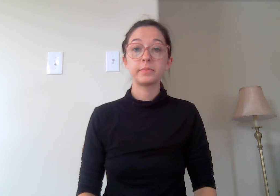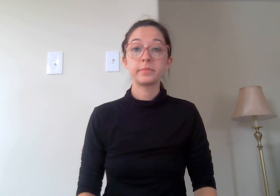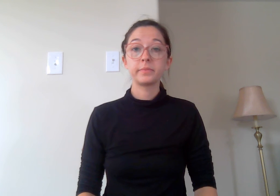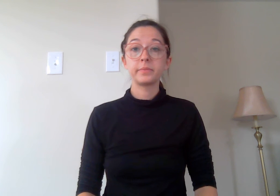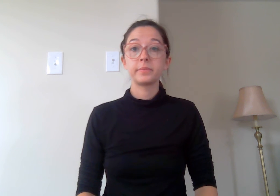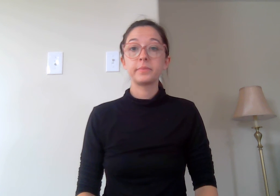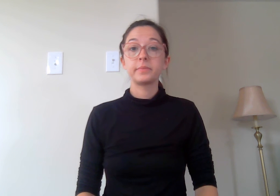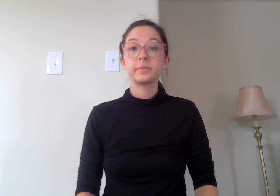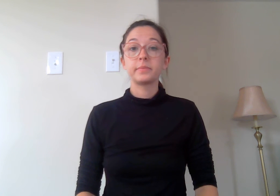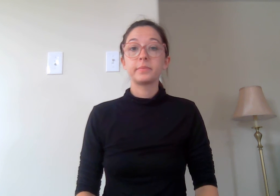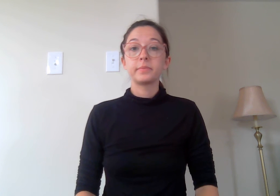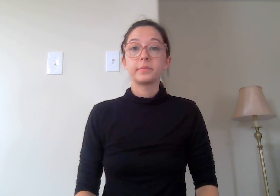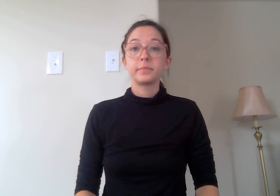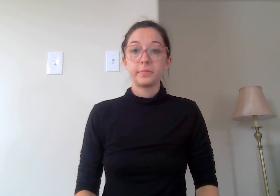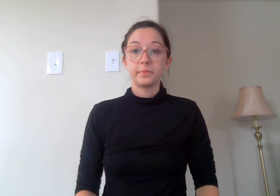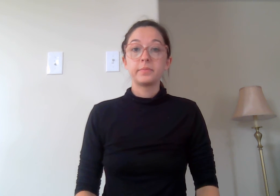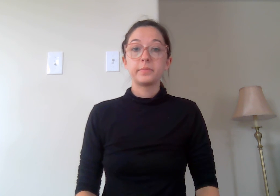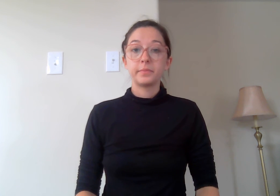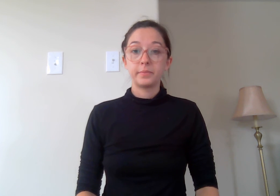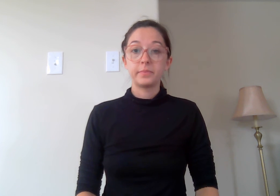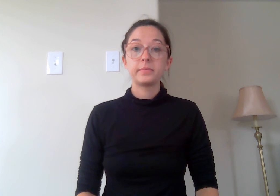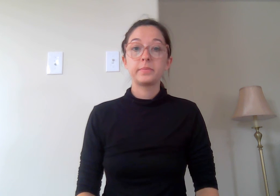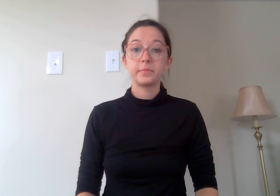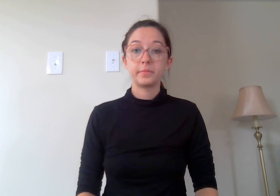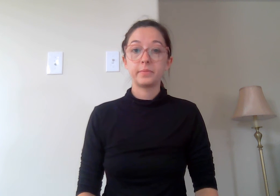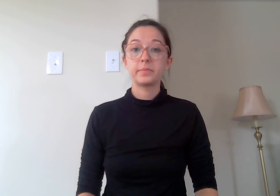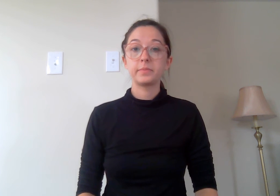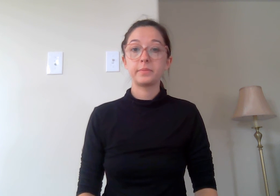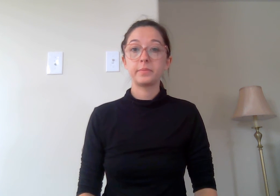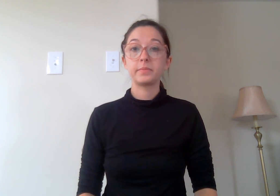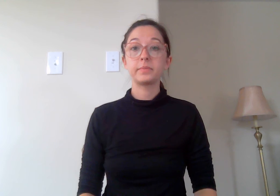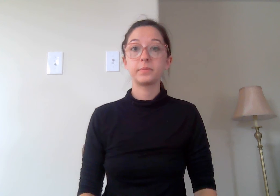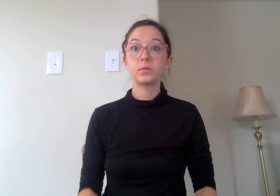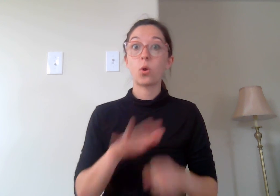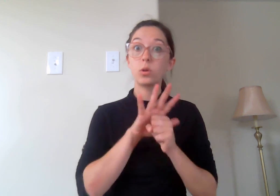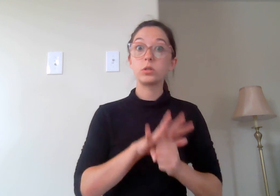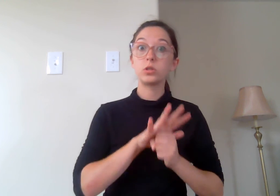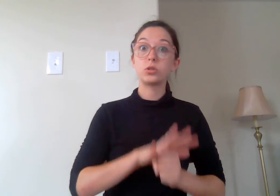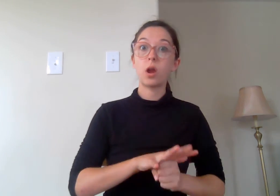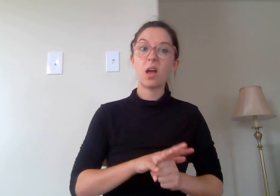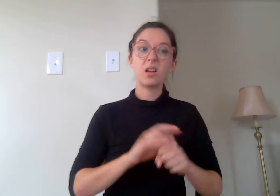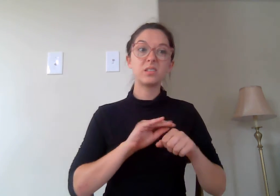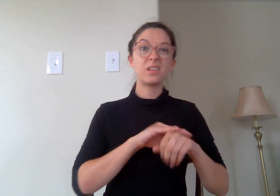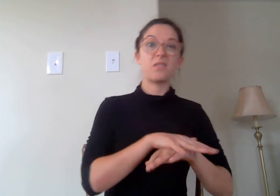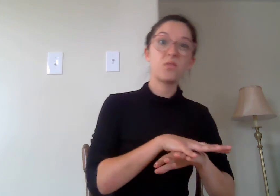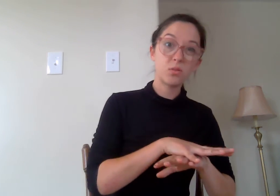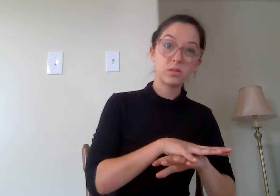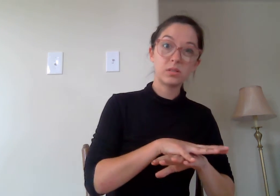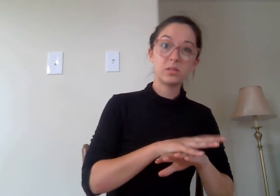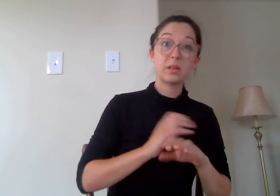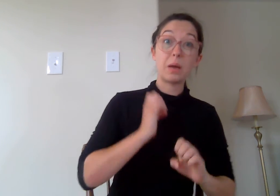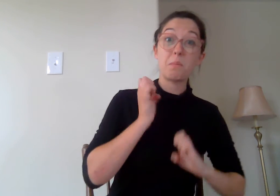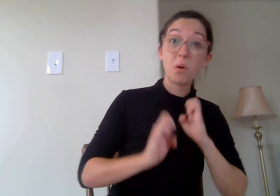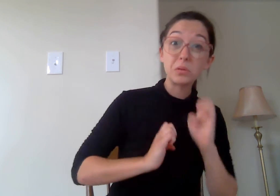see the cascade effect where it's emotional and behavioral. Physical, you've got stress-related illnesses that start coming up. If